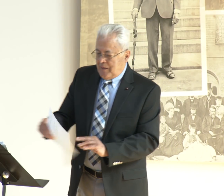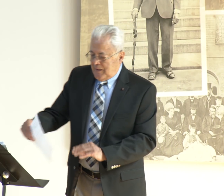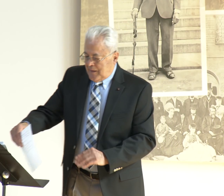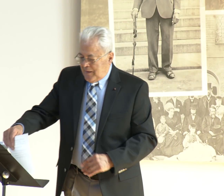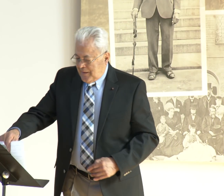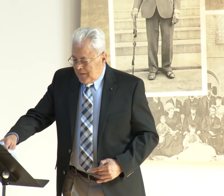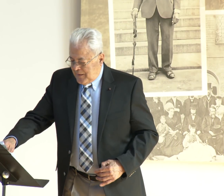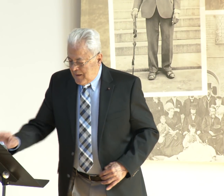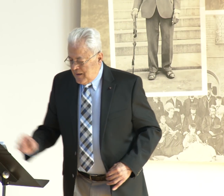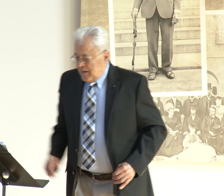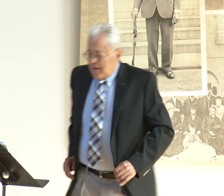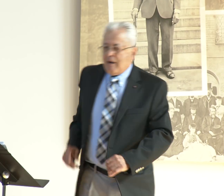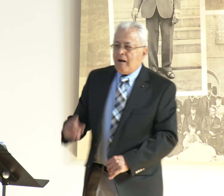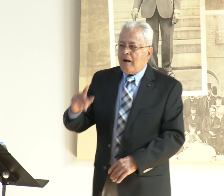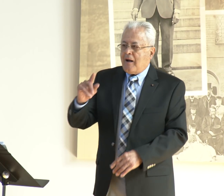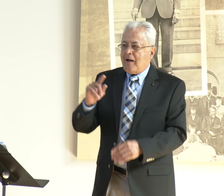This image.